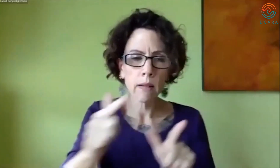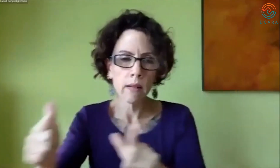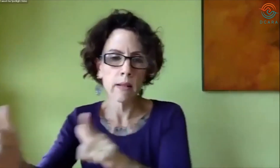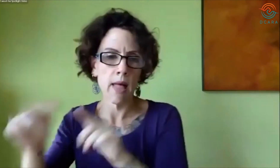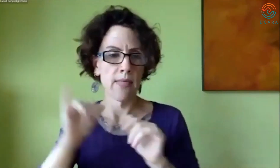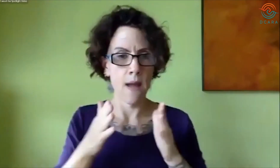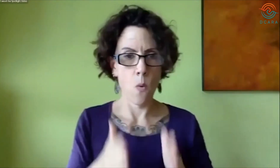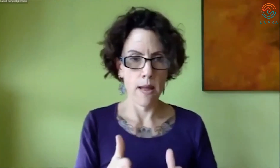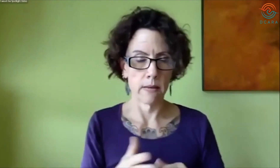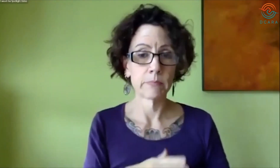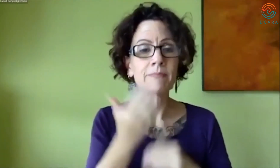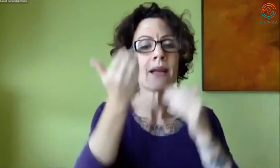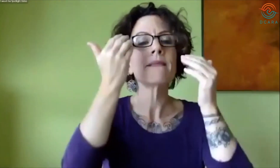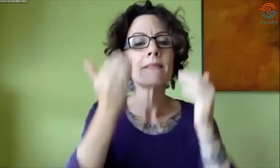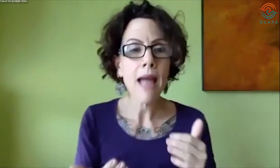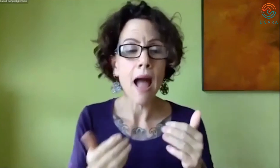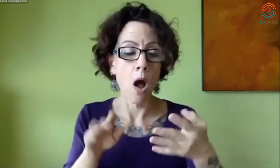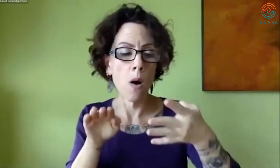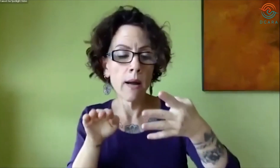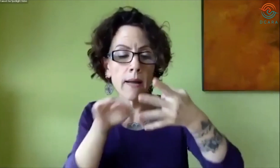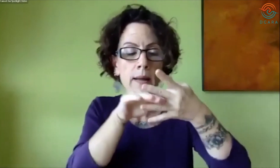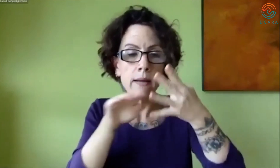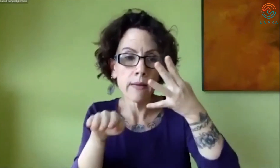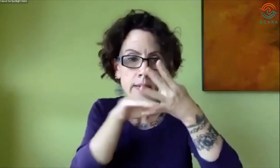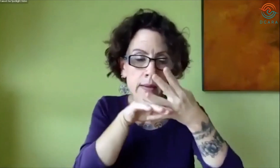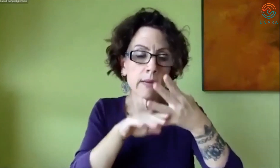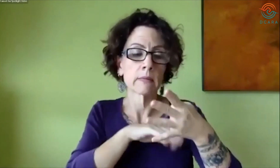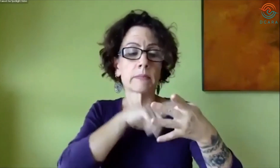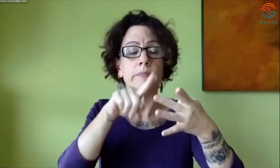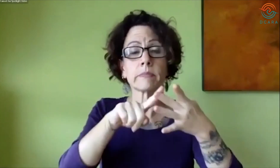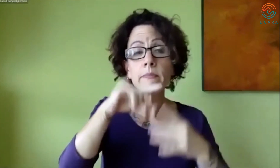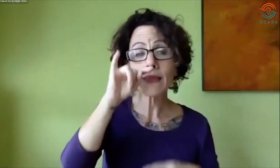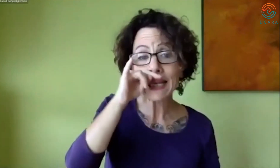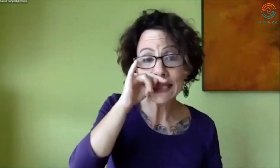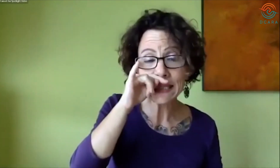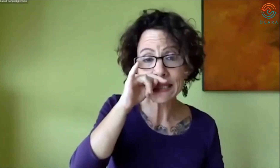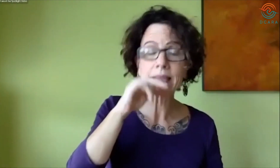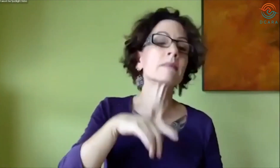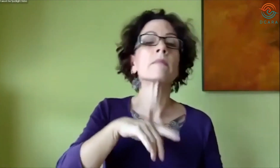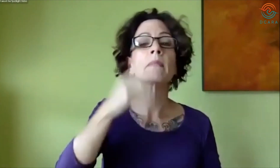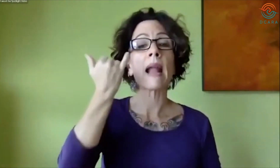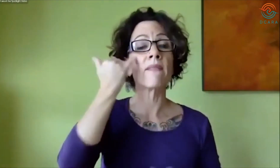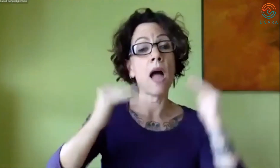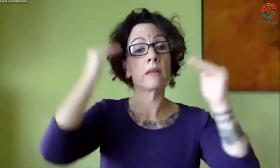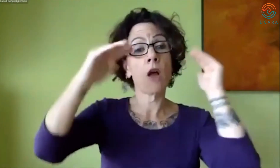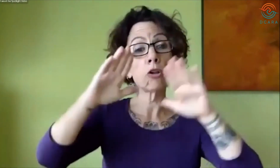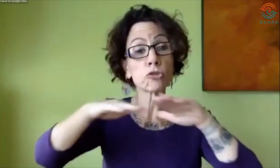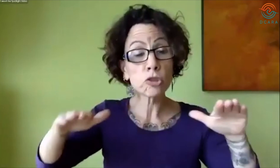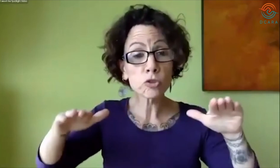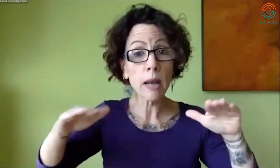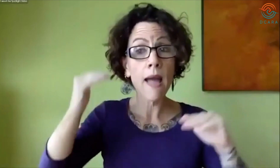we'll go to the siblings. Now, in regards to the children, if the